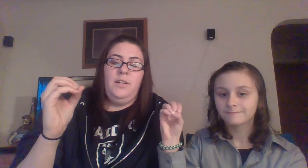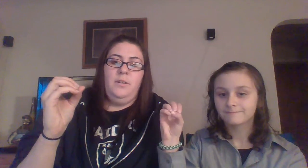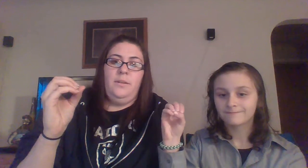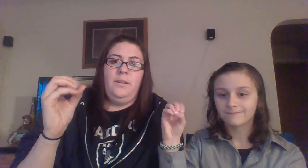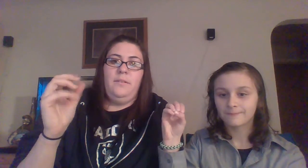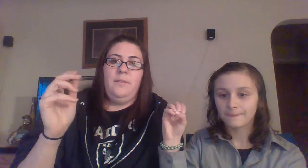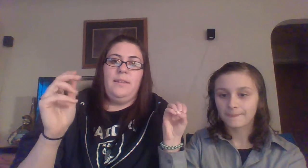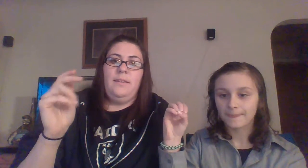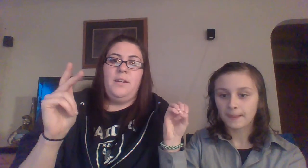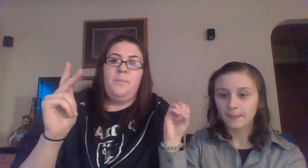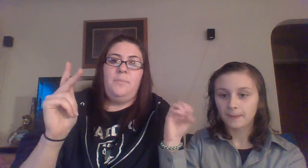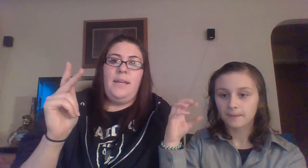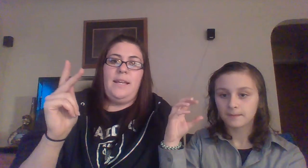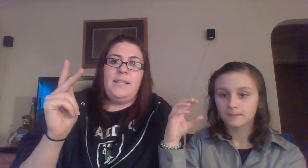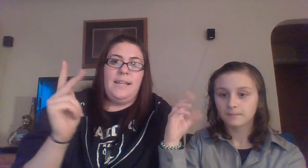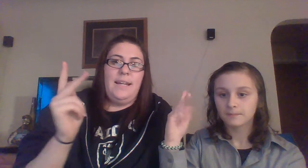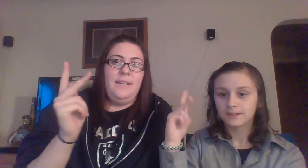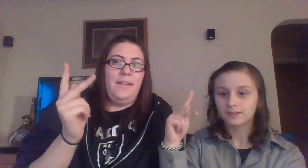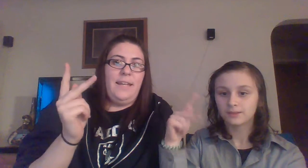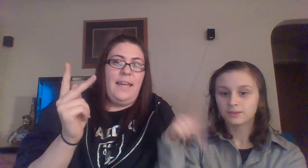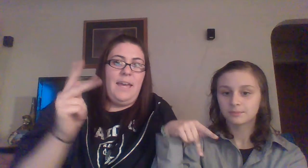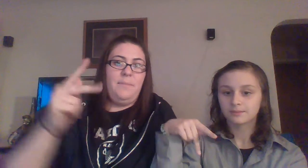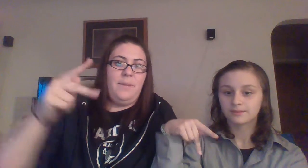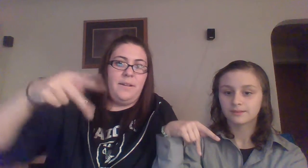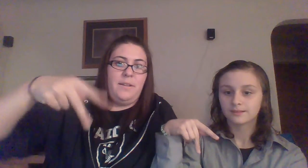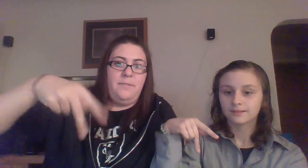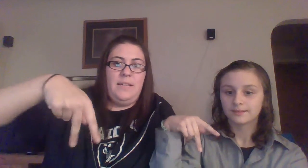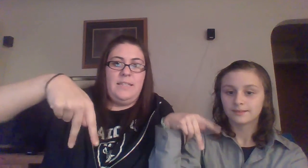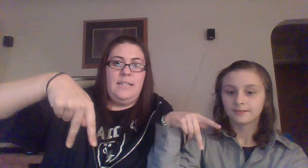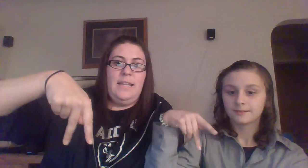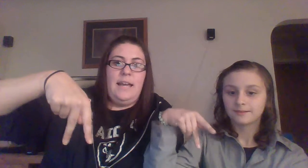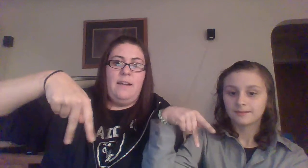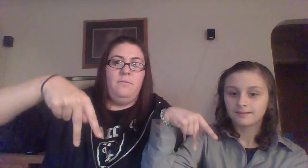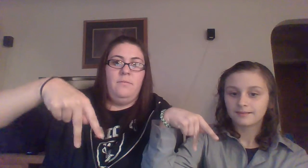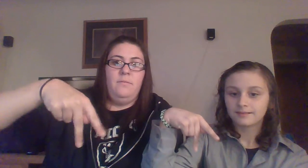So with the letter P, it's kind of like A, but you're going to face it down.